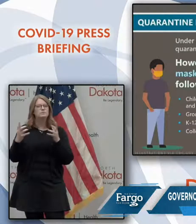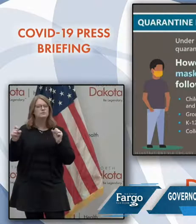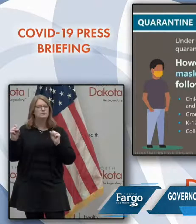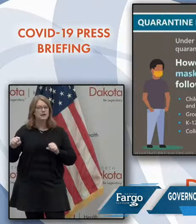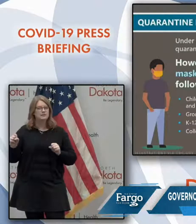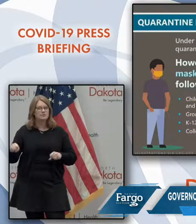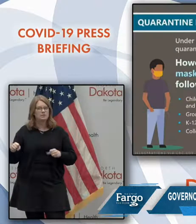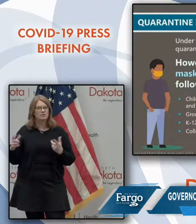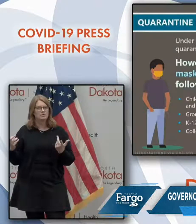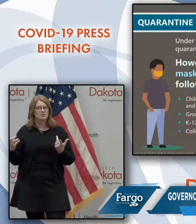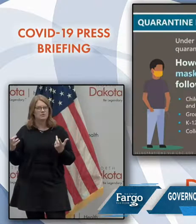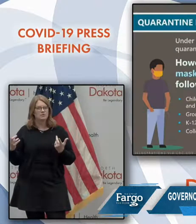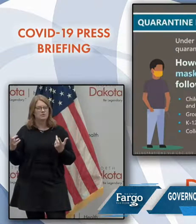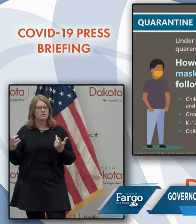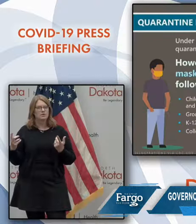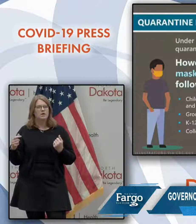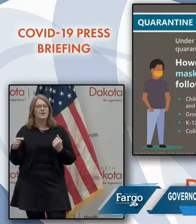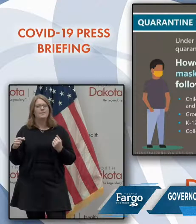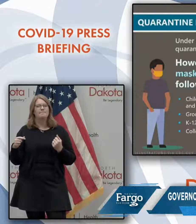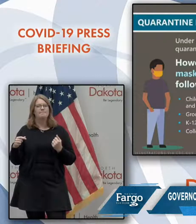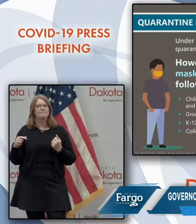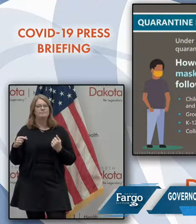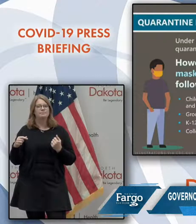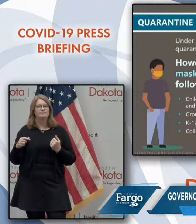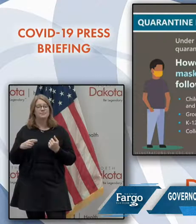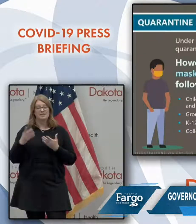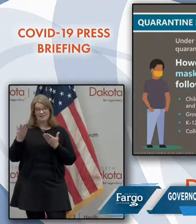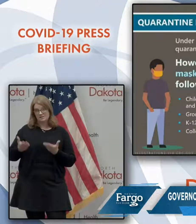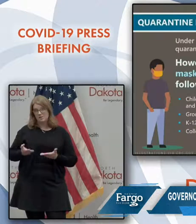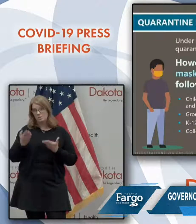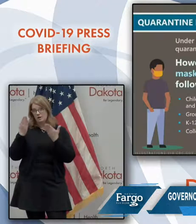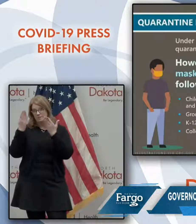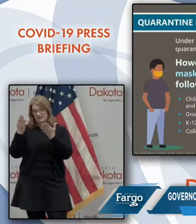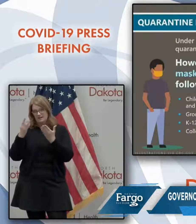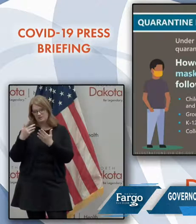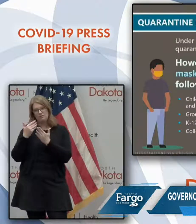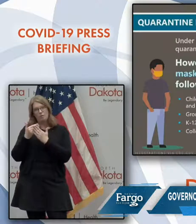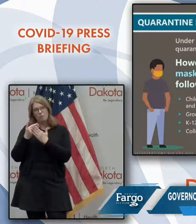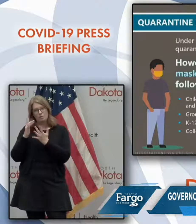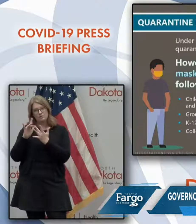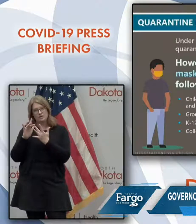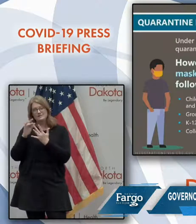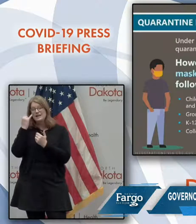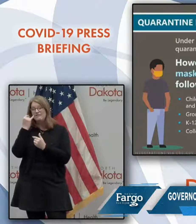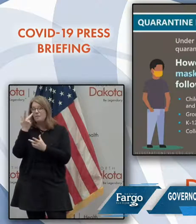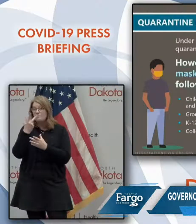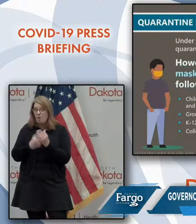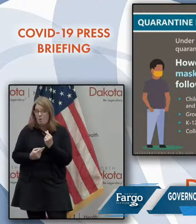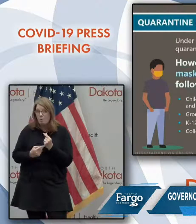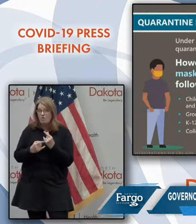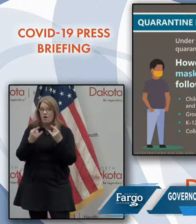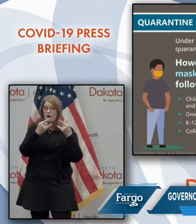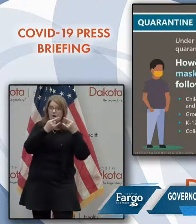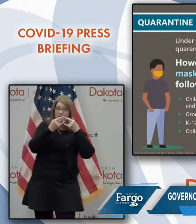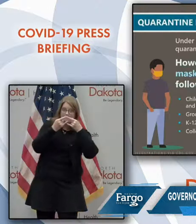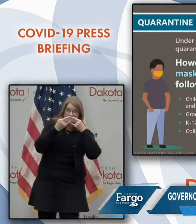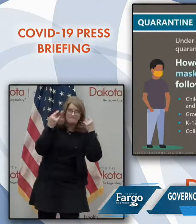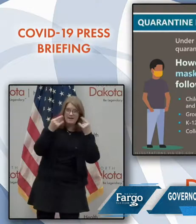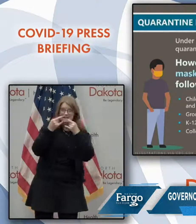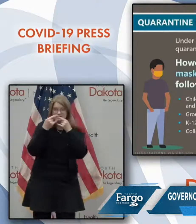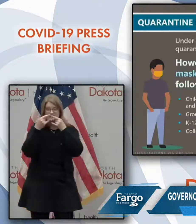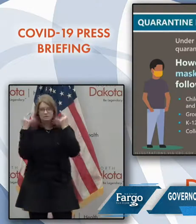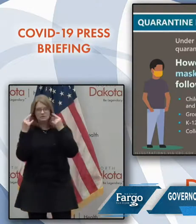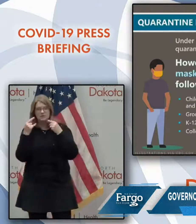possible, as practical. And so those are the recommendations. So our definition for a close contact